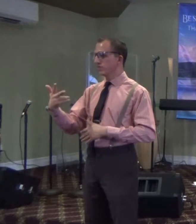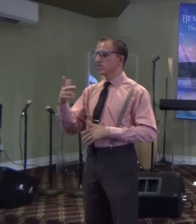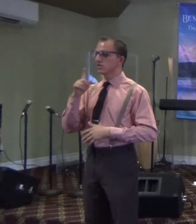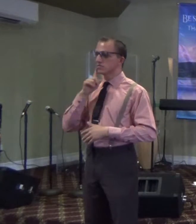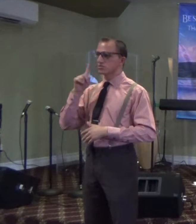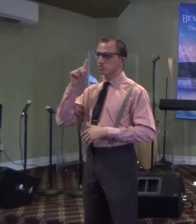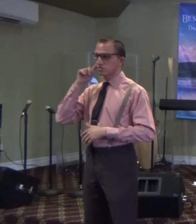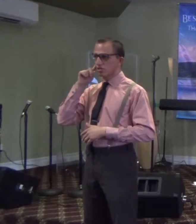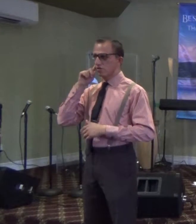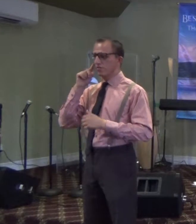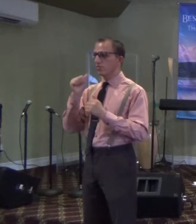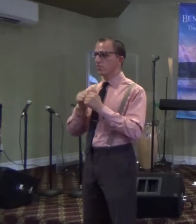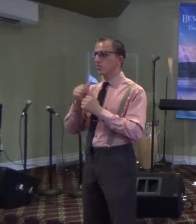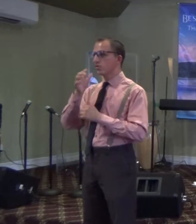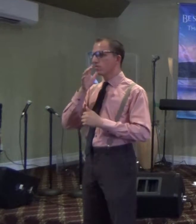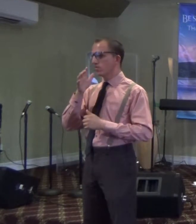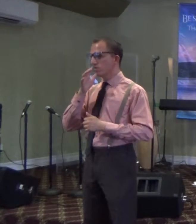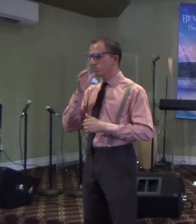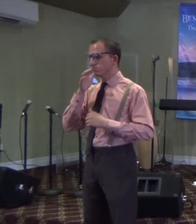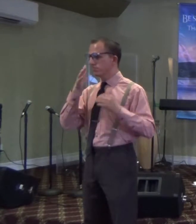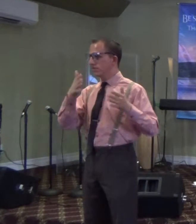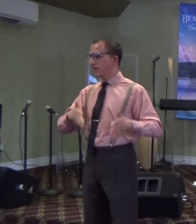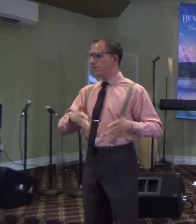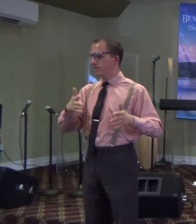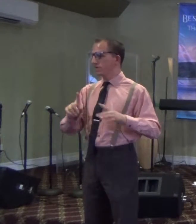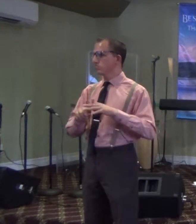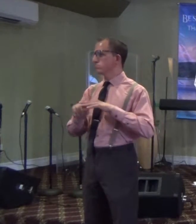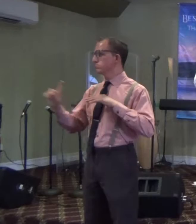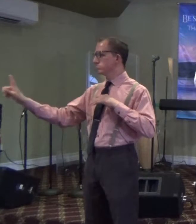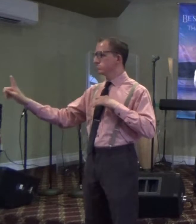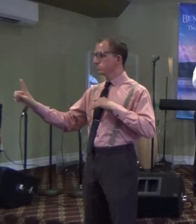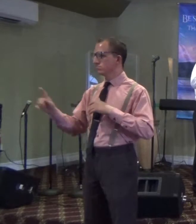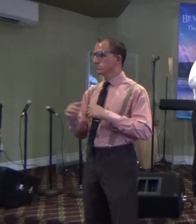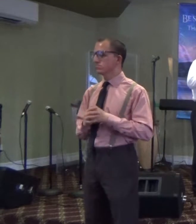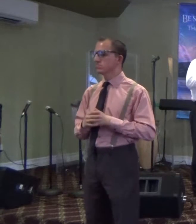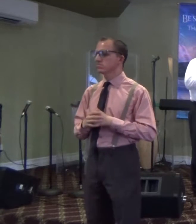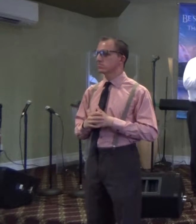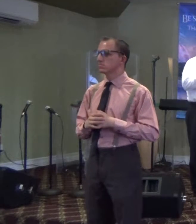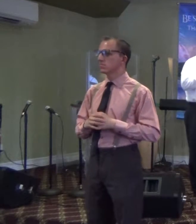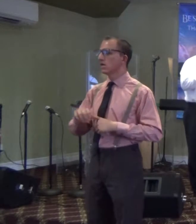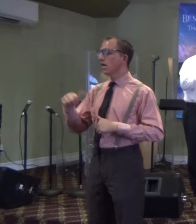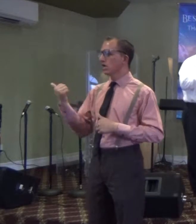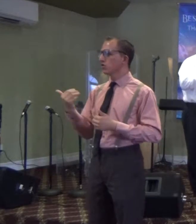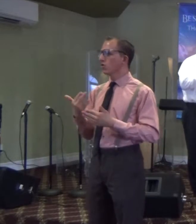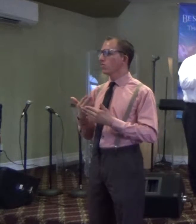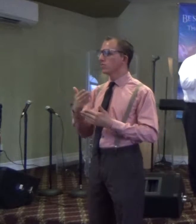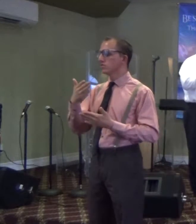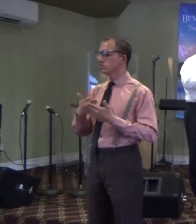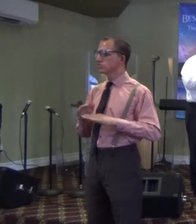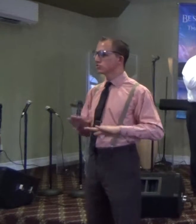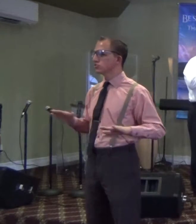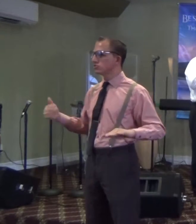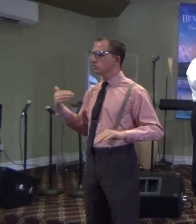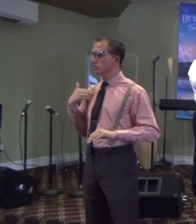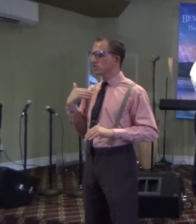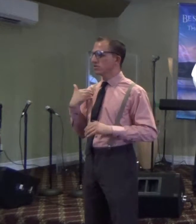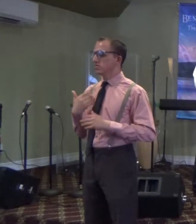niños, and the 3 children, más, además de otros hijos. also amongst other children. Nosotros empezamos